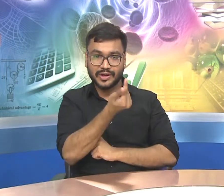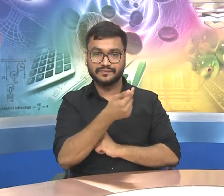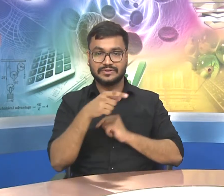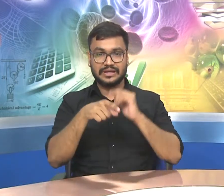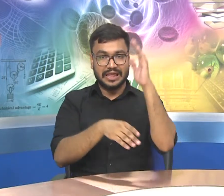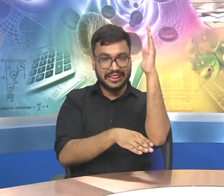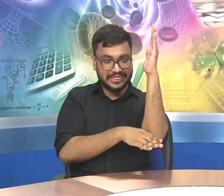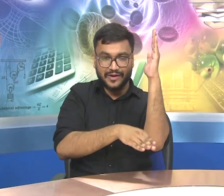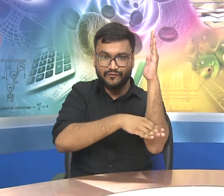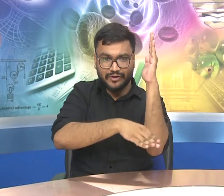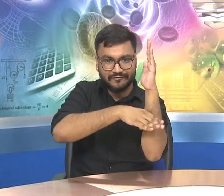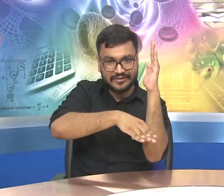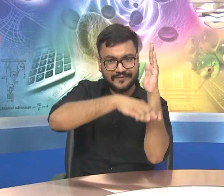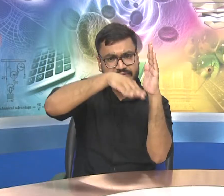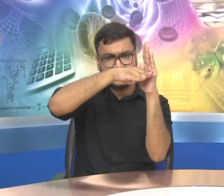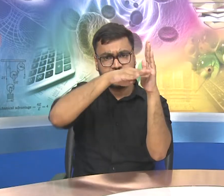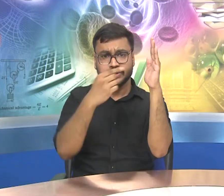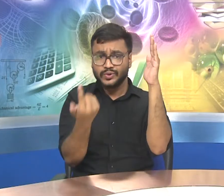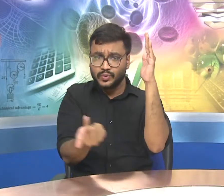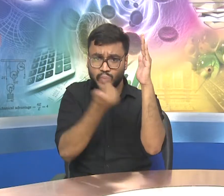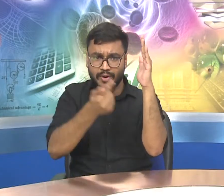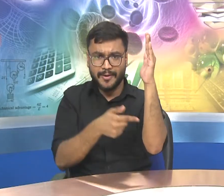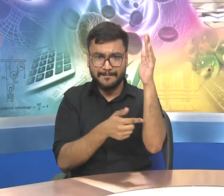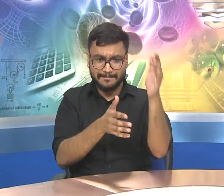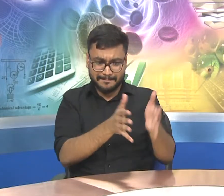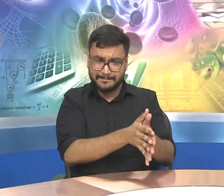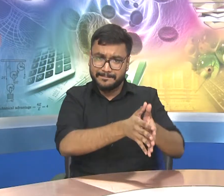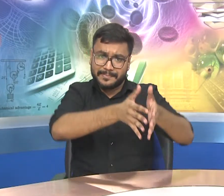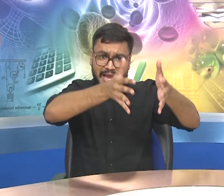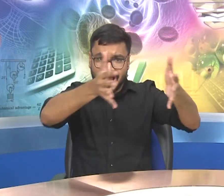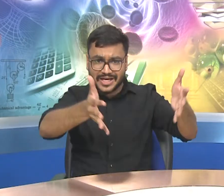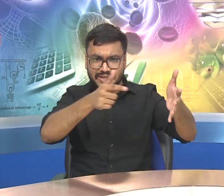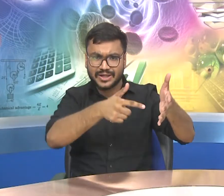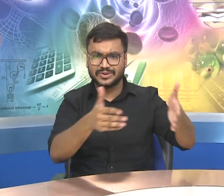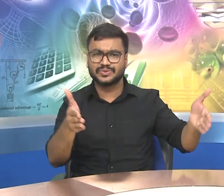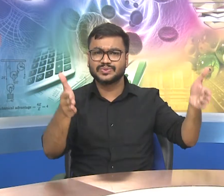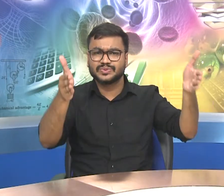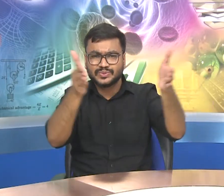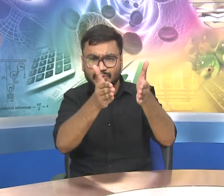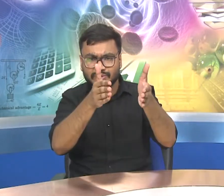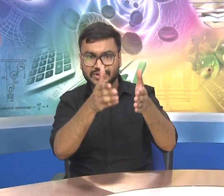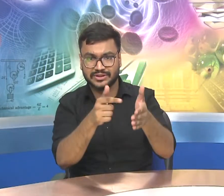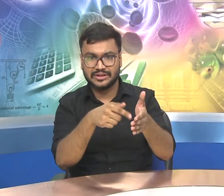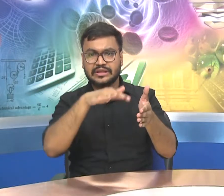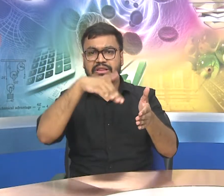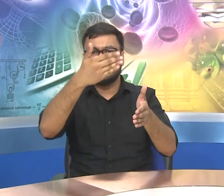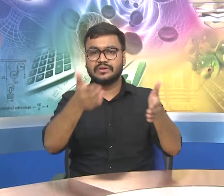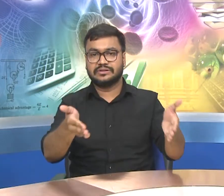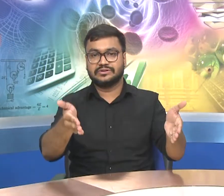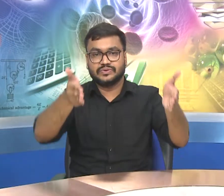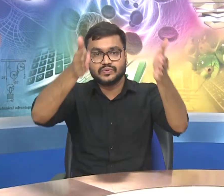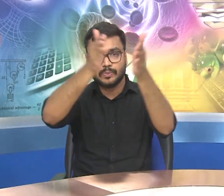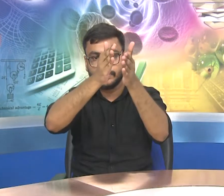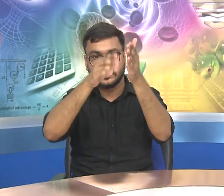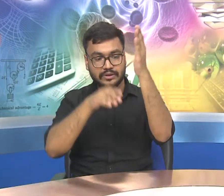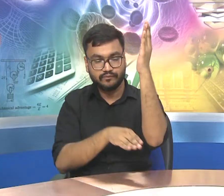At each step, some energy is used by the organism for its activities